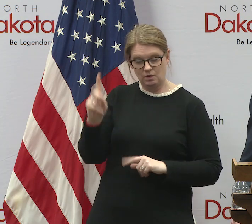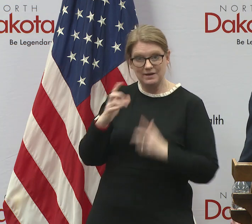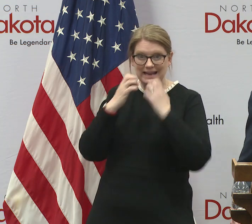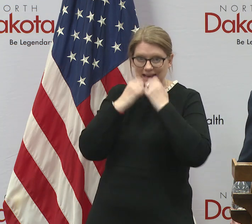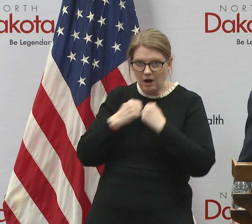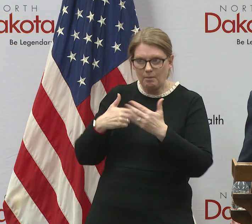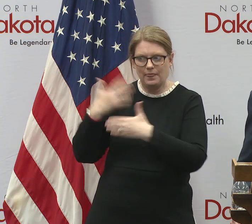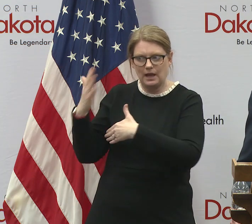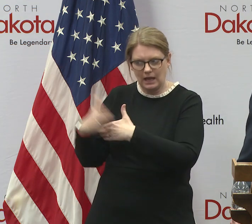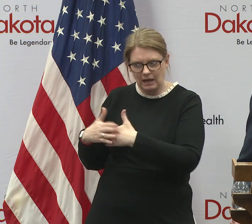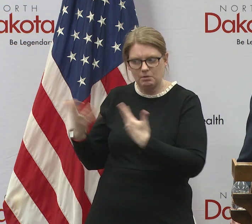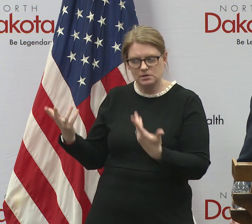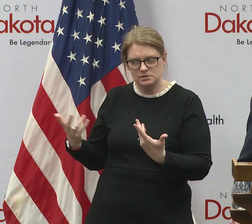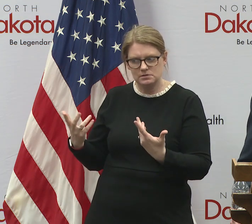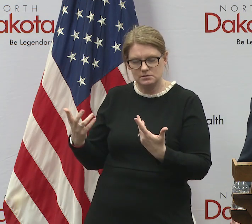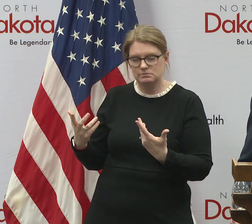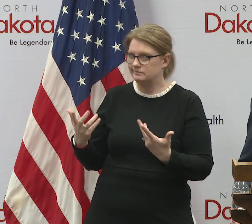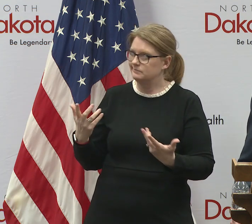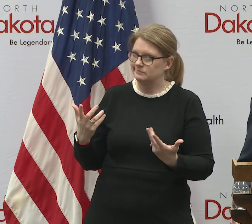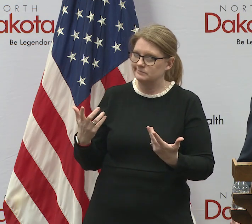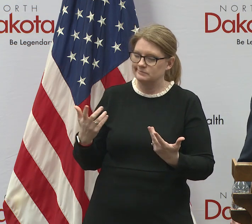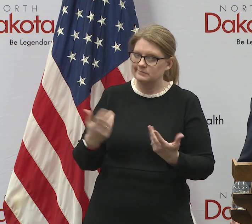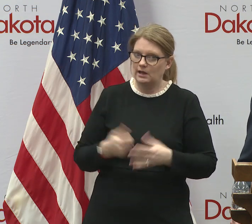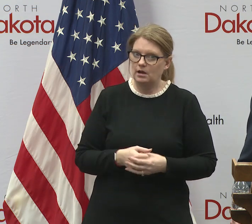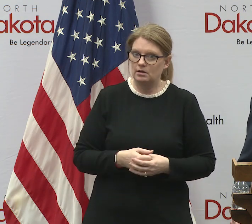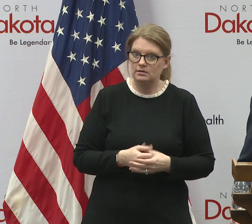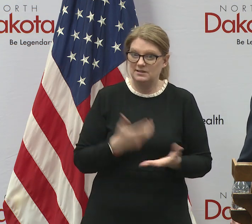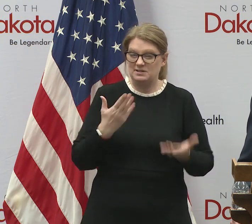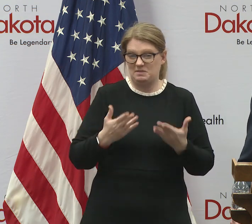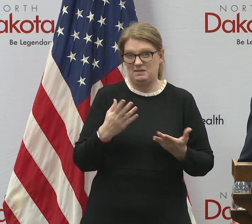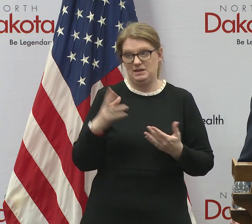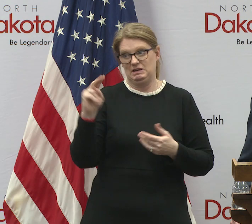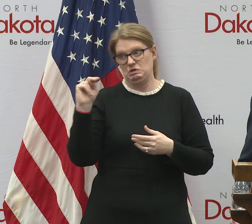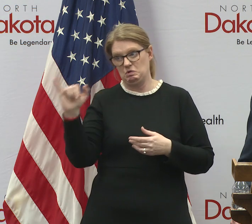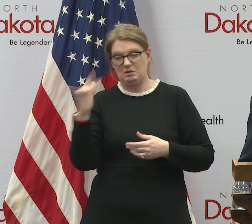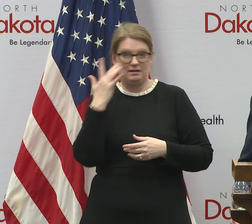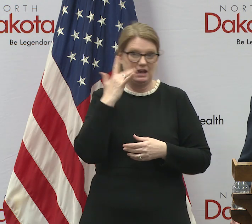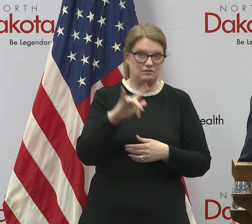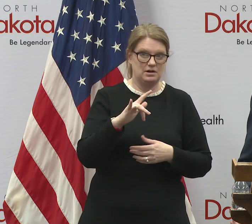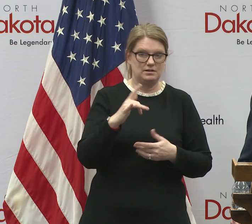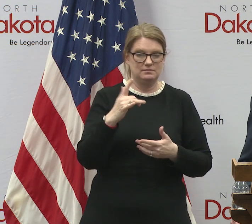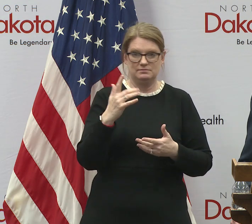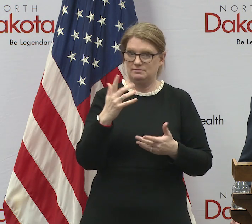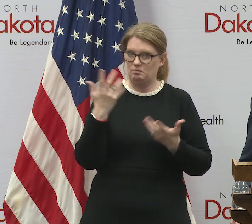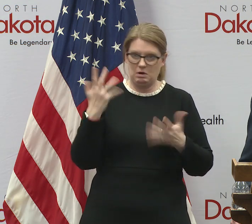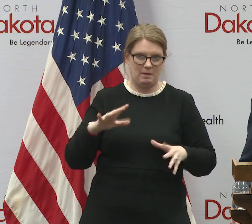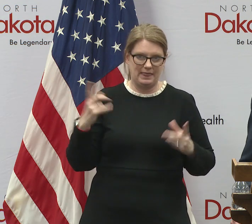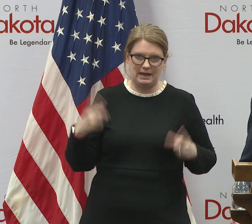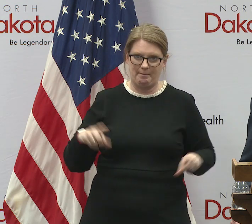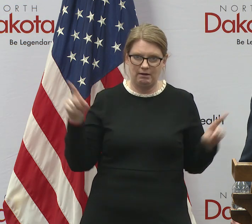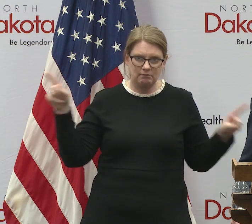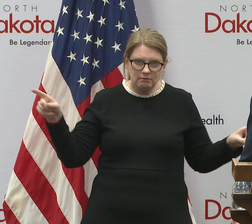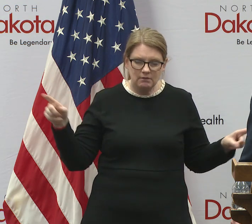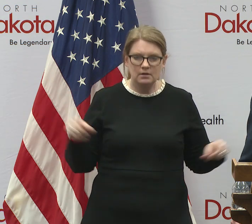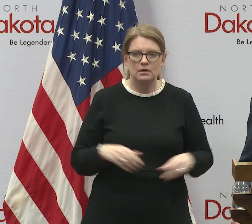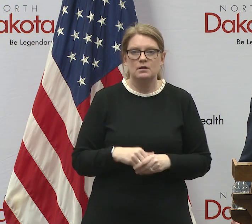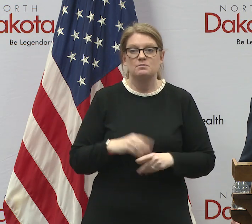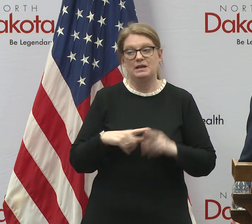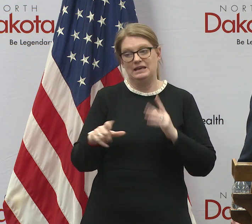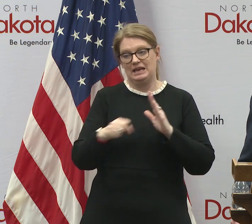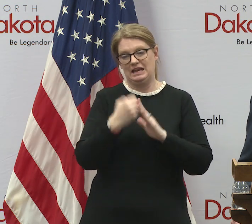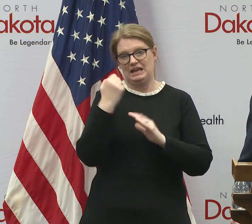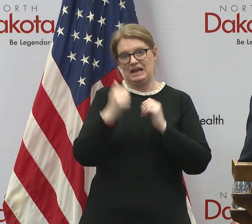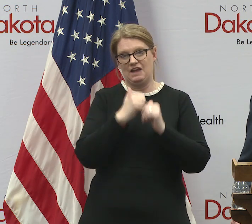their neighbors, maybe we will not end up where New York or California is. But I think every state in the nation, every governor we've talked